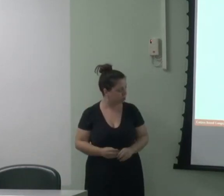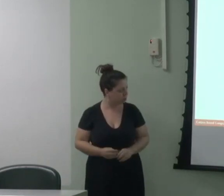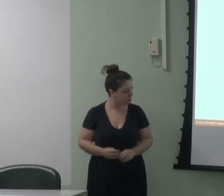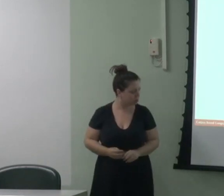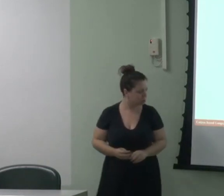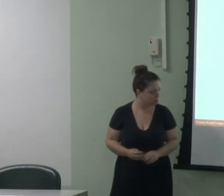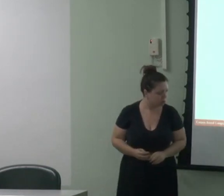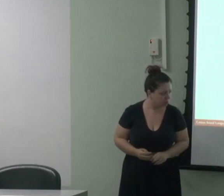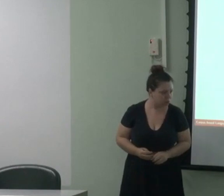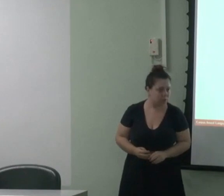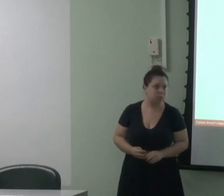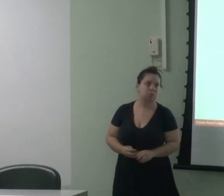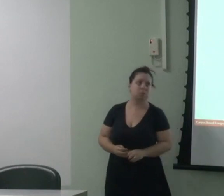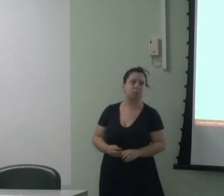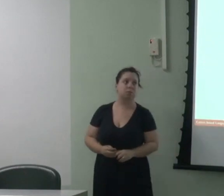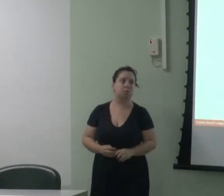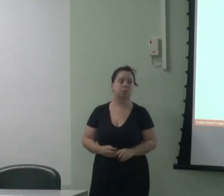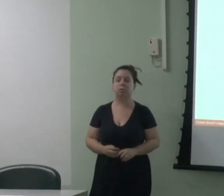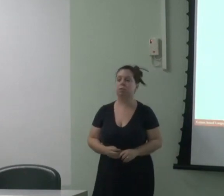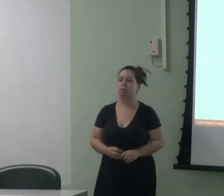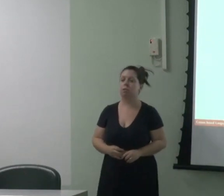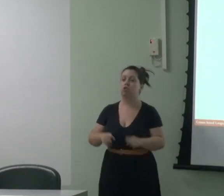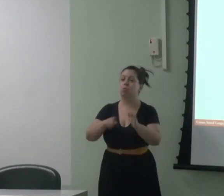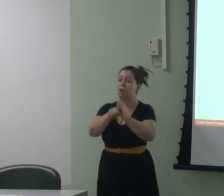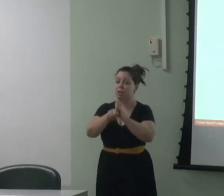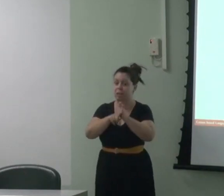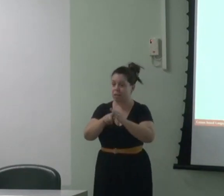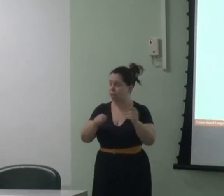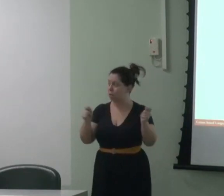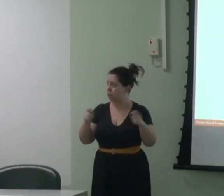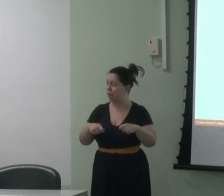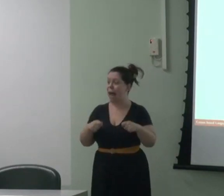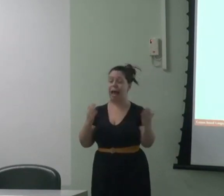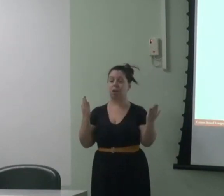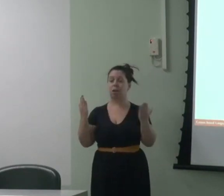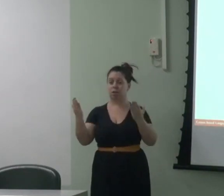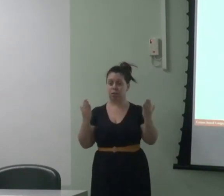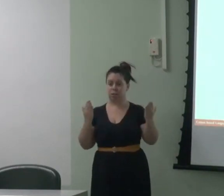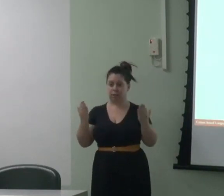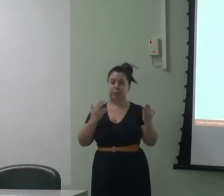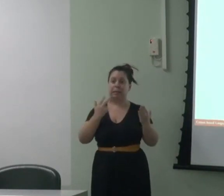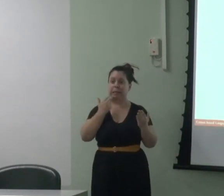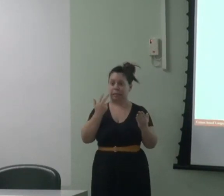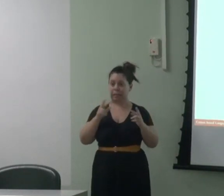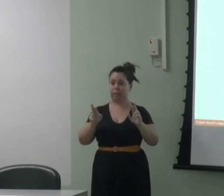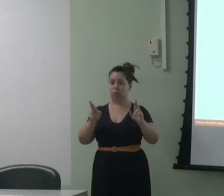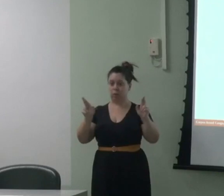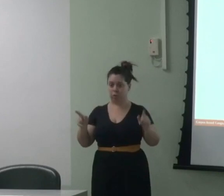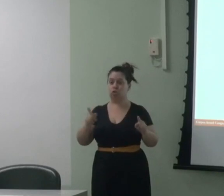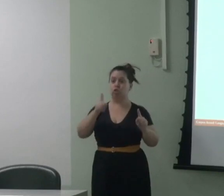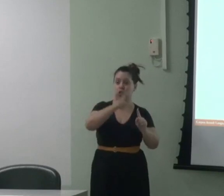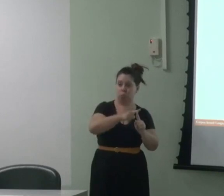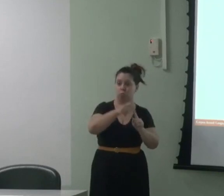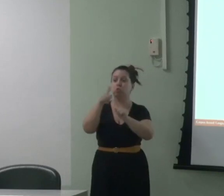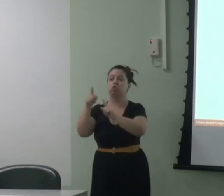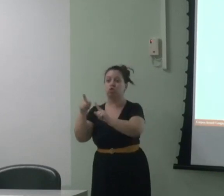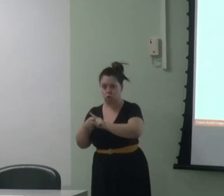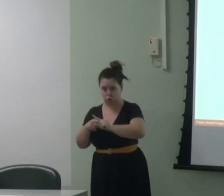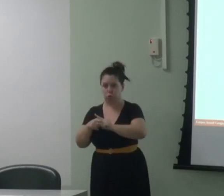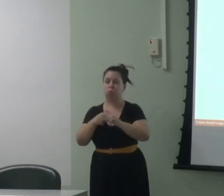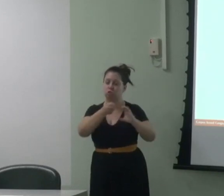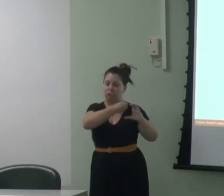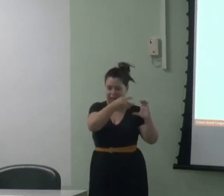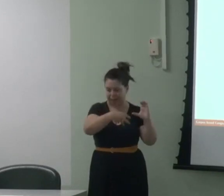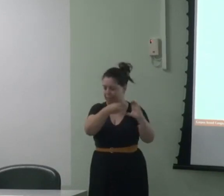research that can be done with UD is to contrast two different typological features together